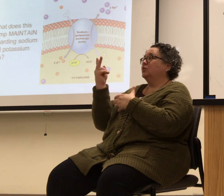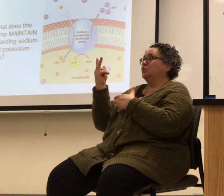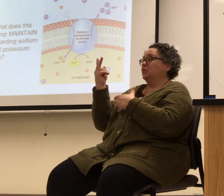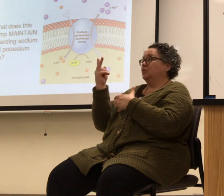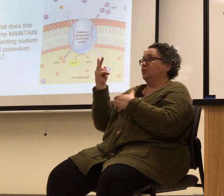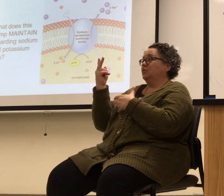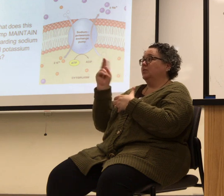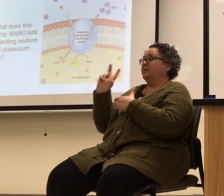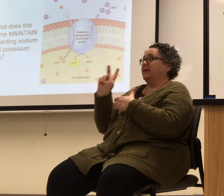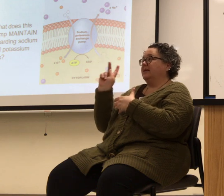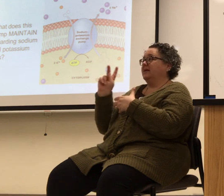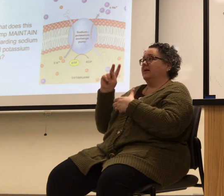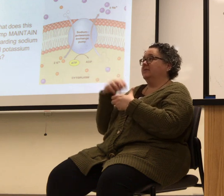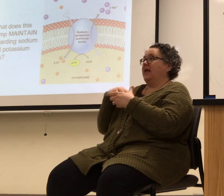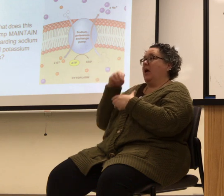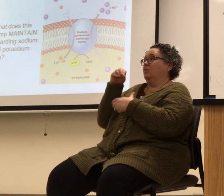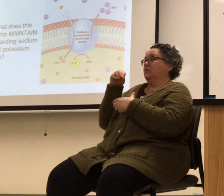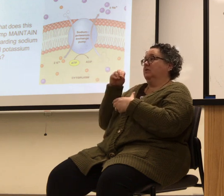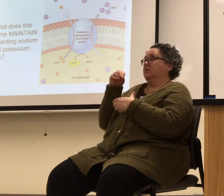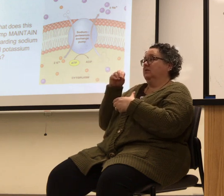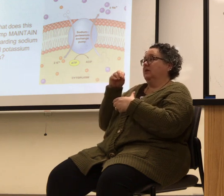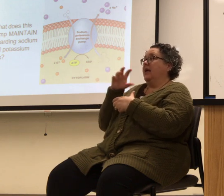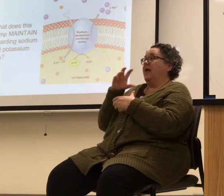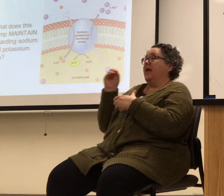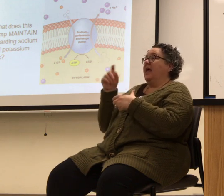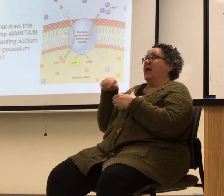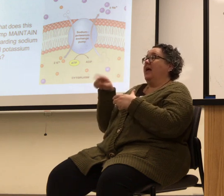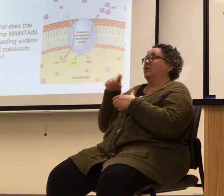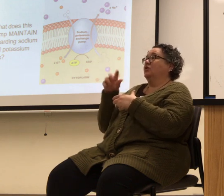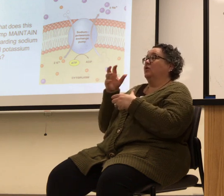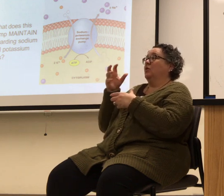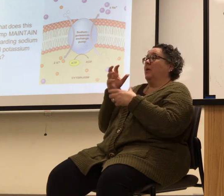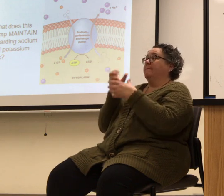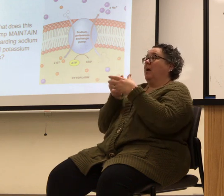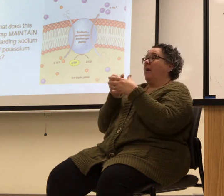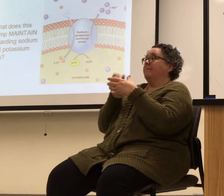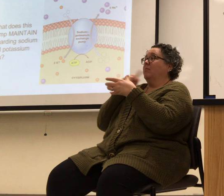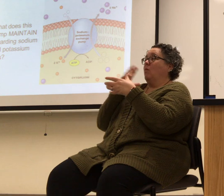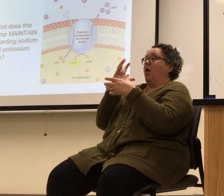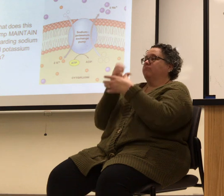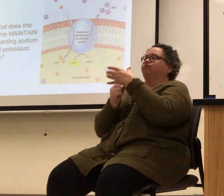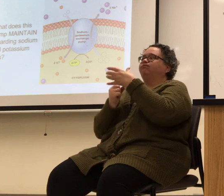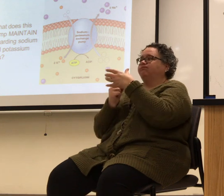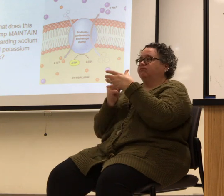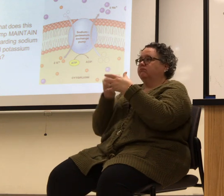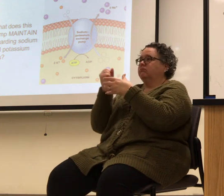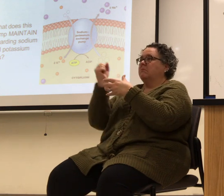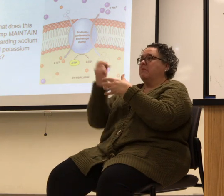Two. Two potassiums leak out, and the pump recaptures them.